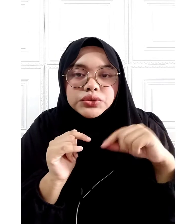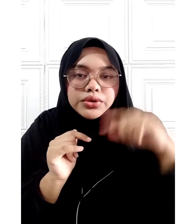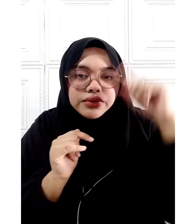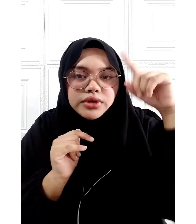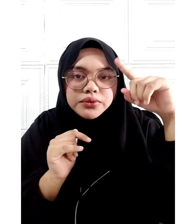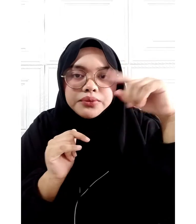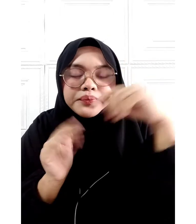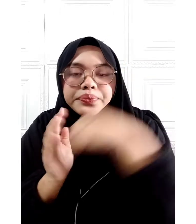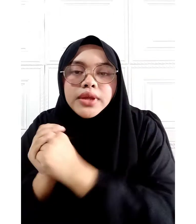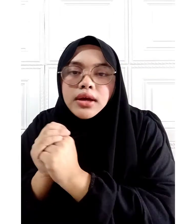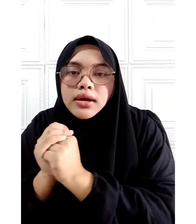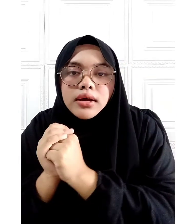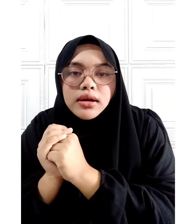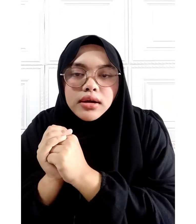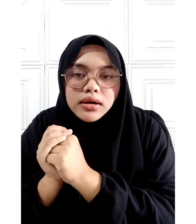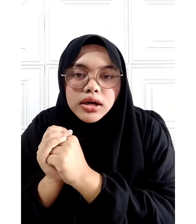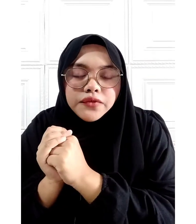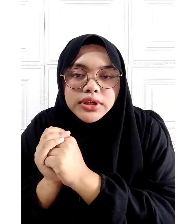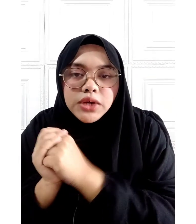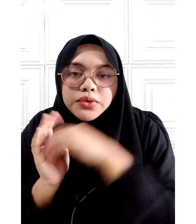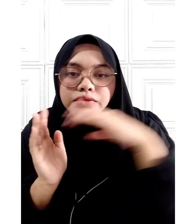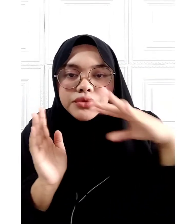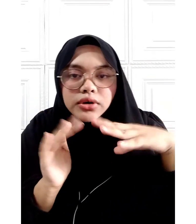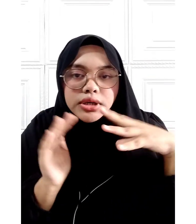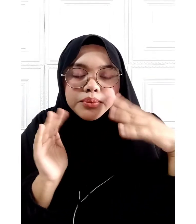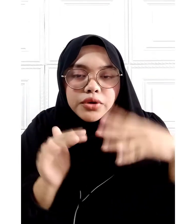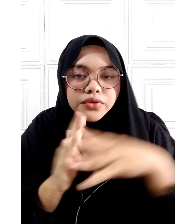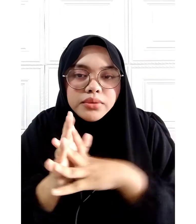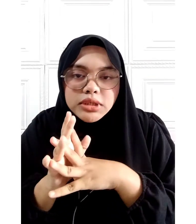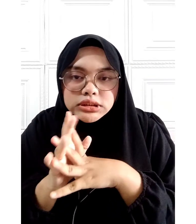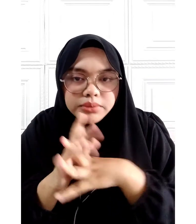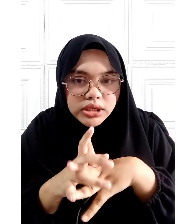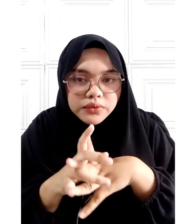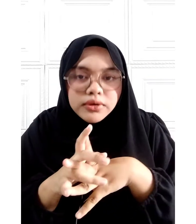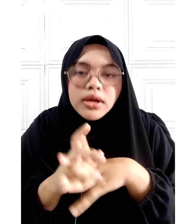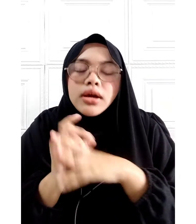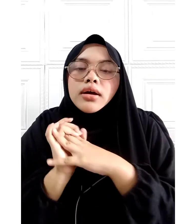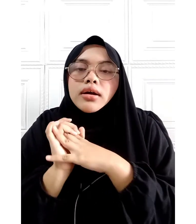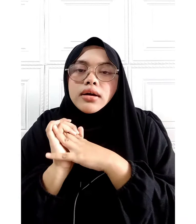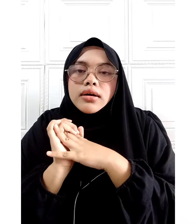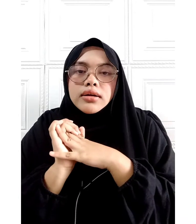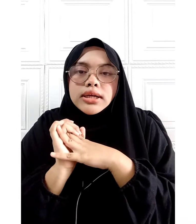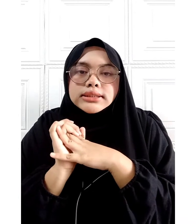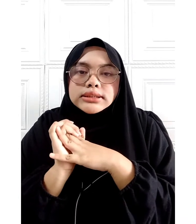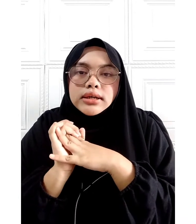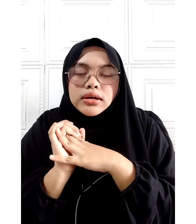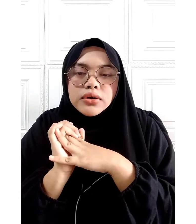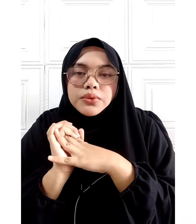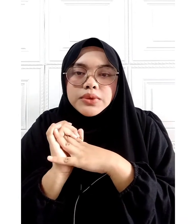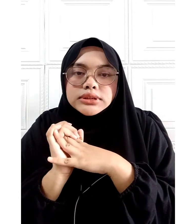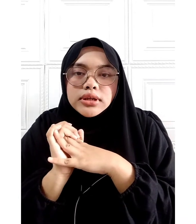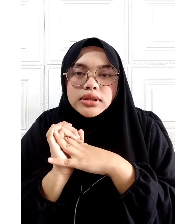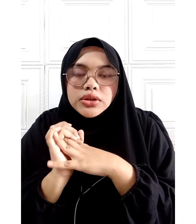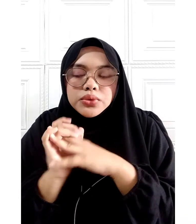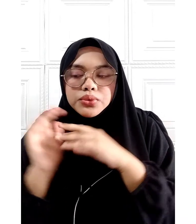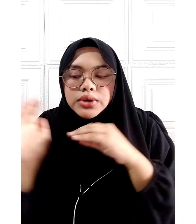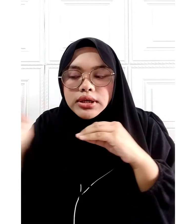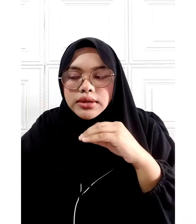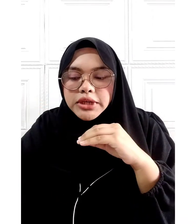the crown. After that, we recorded both of the measurement down. Next, we started to